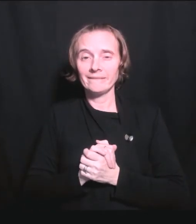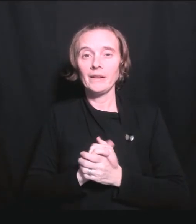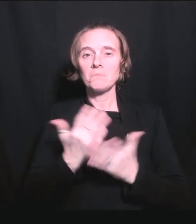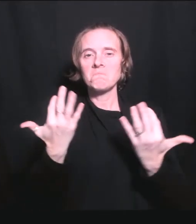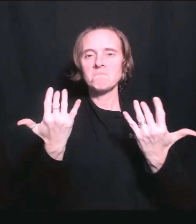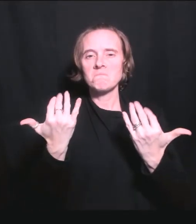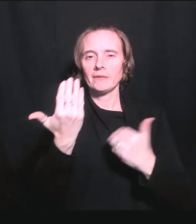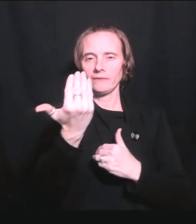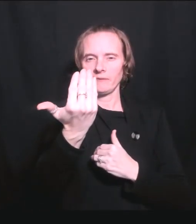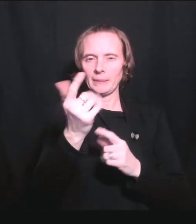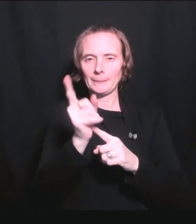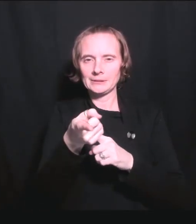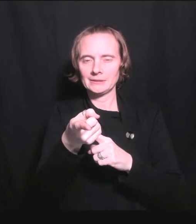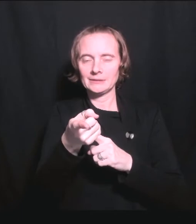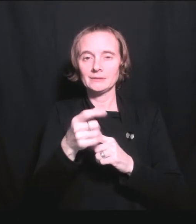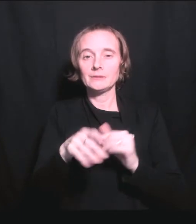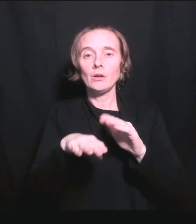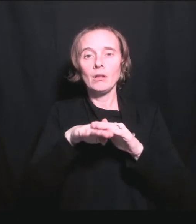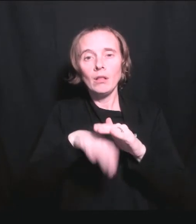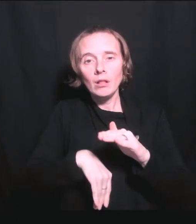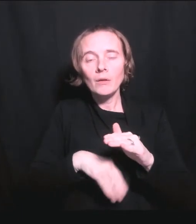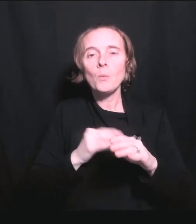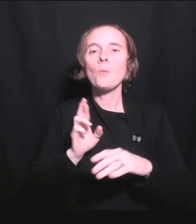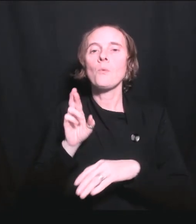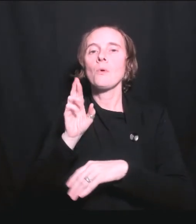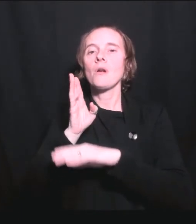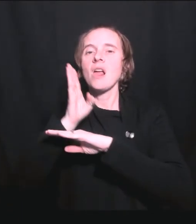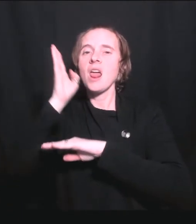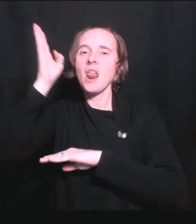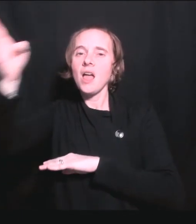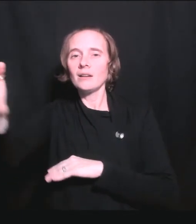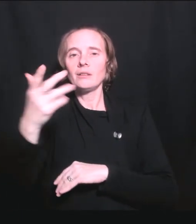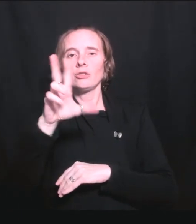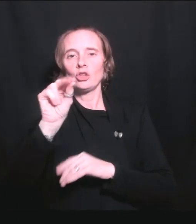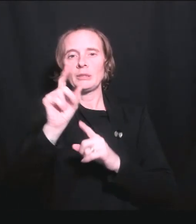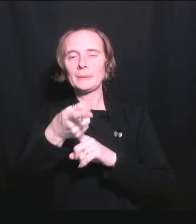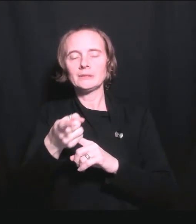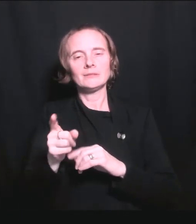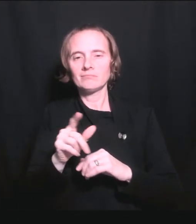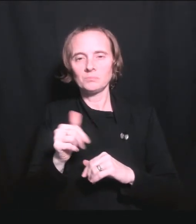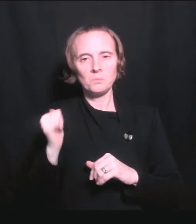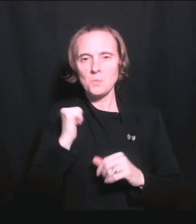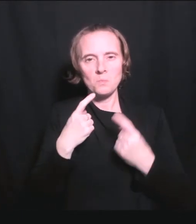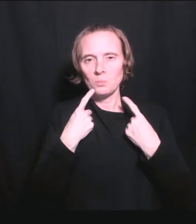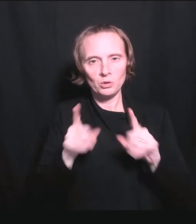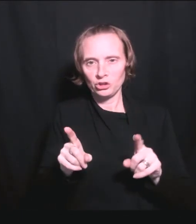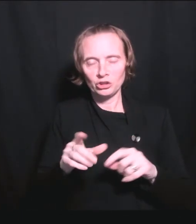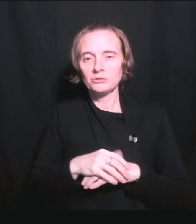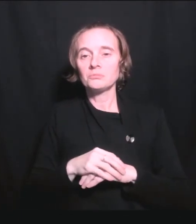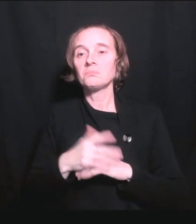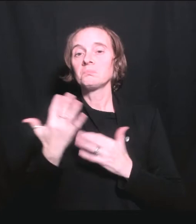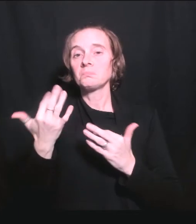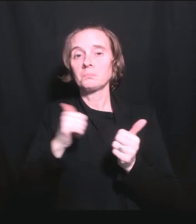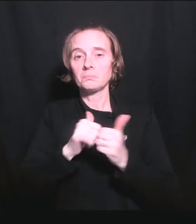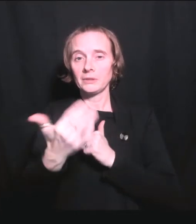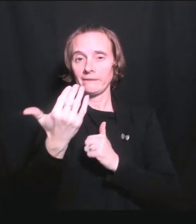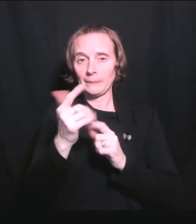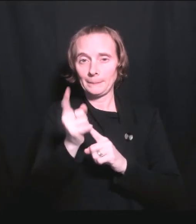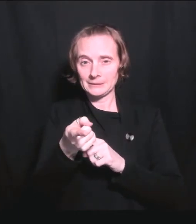Close the left side of the card over the swab. Press firmly on the right edge of the card to stick it together.